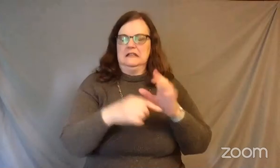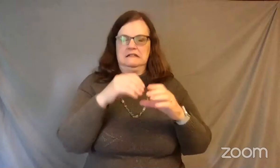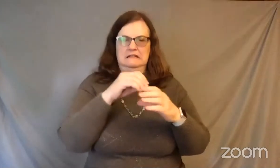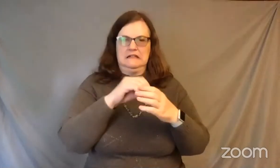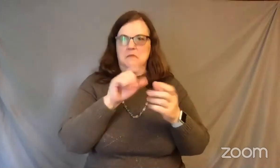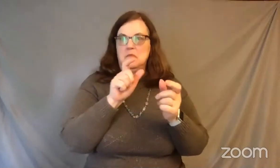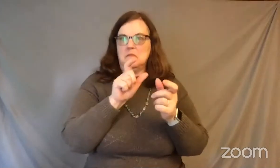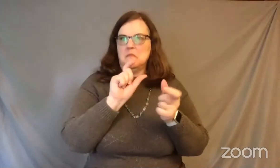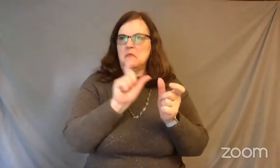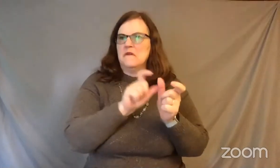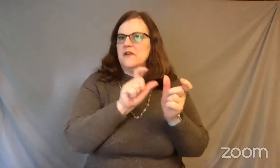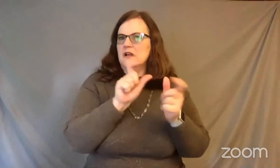that pronominal systems